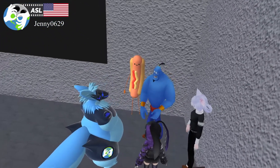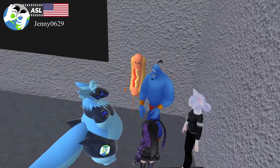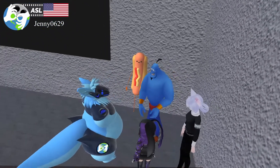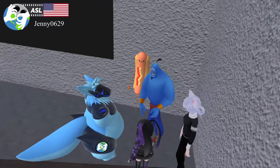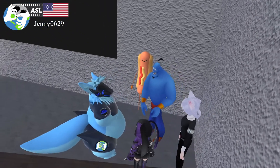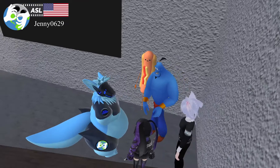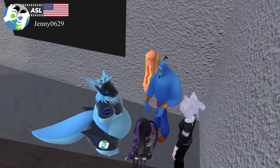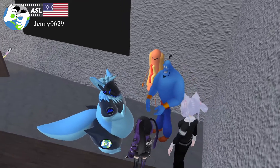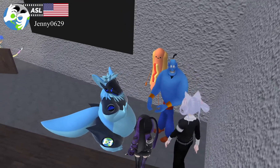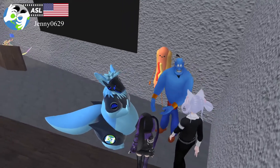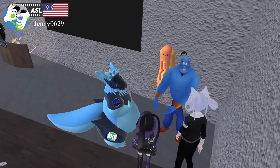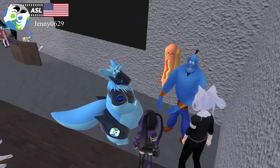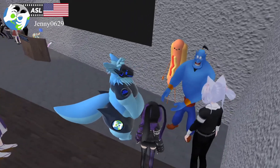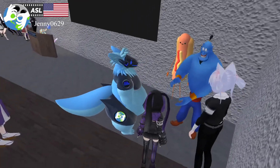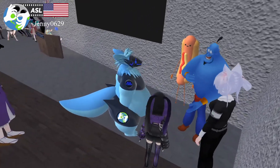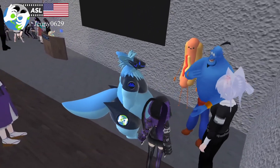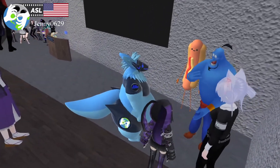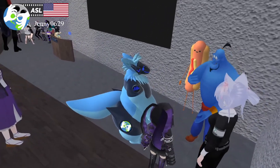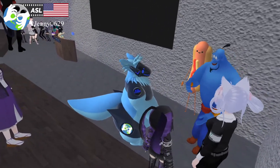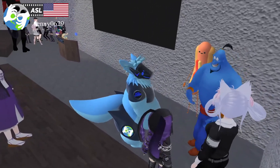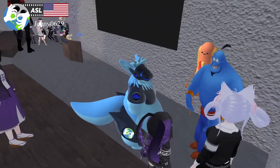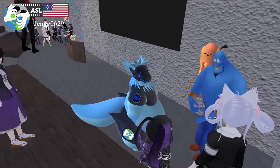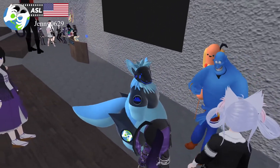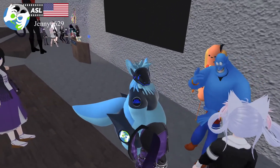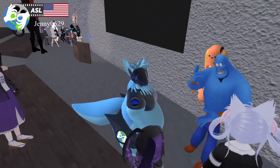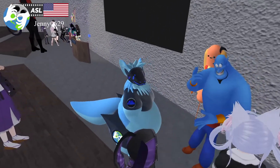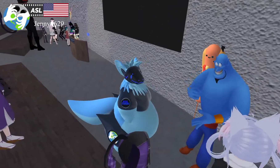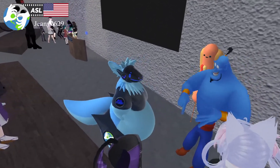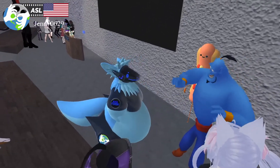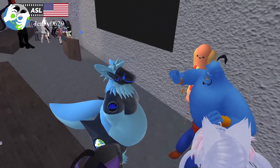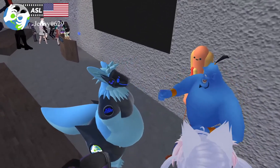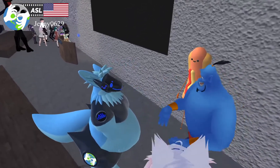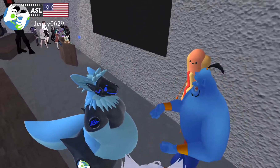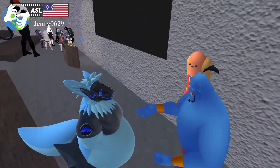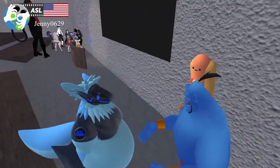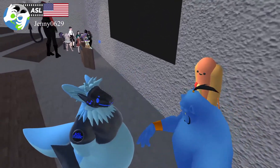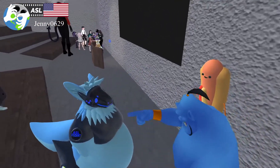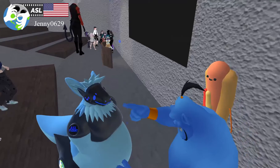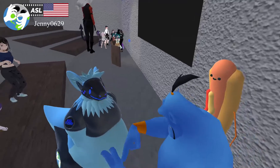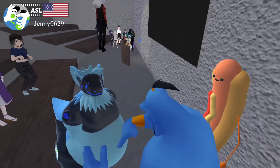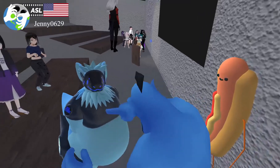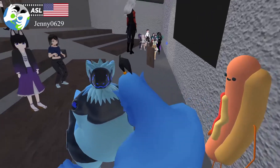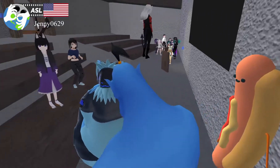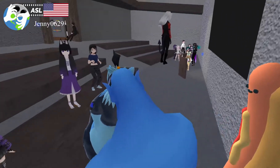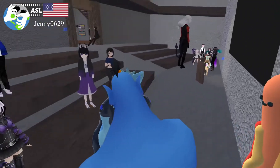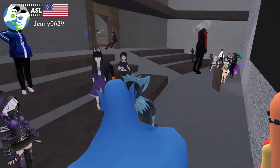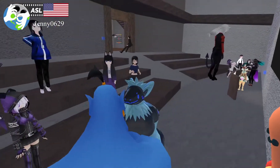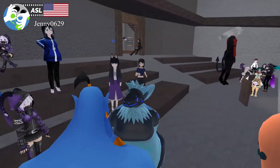he So what he would do is he'd watch the conductor right, and then what he would do is he'd watch people's feet. So how would I do this? Just like, what can I